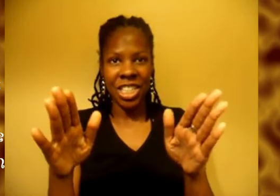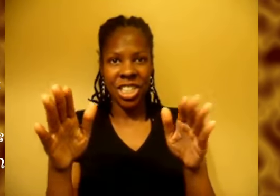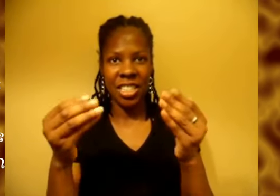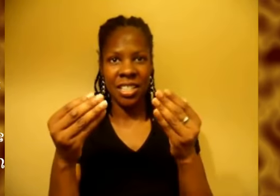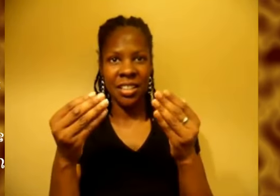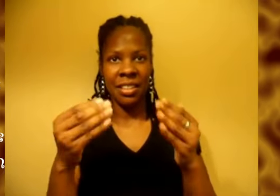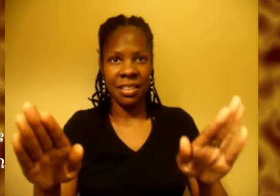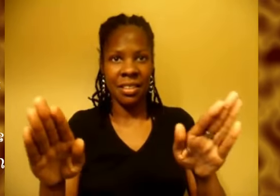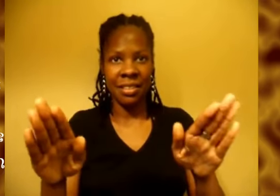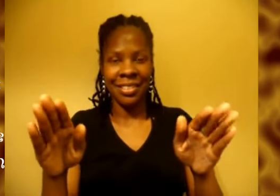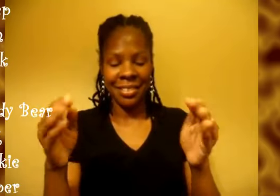finished,